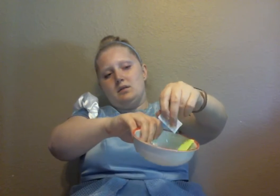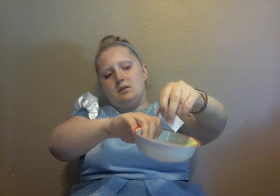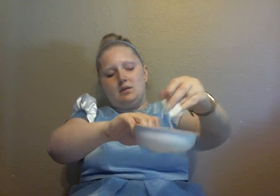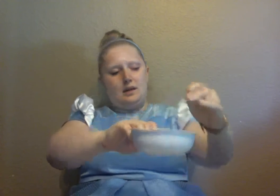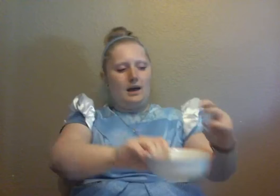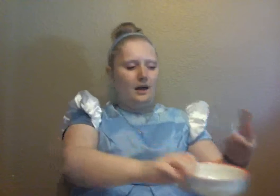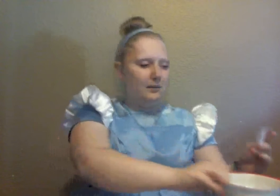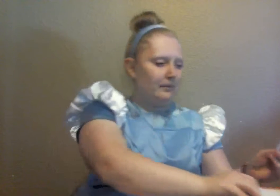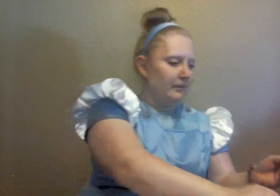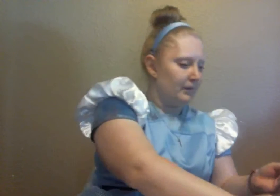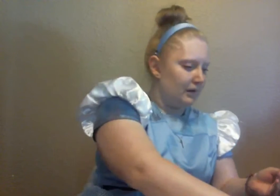Okay.